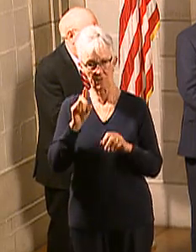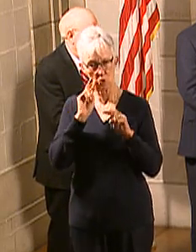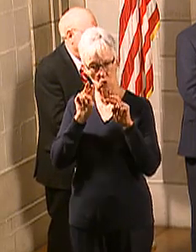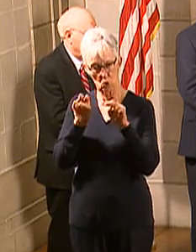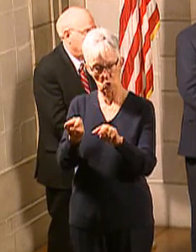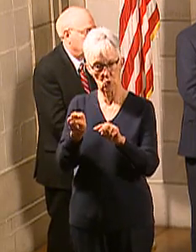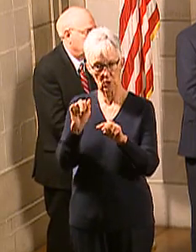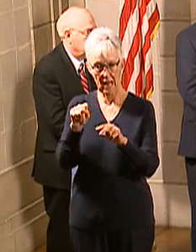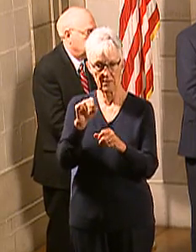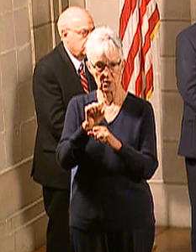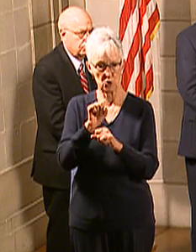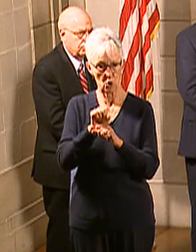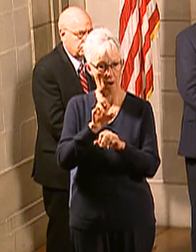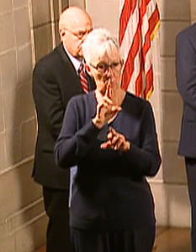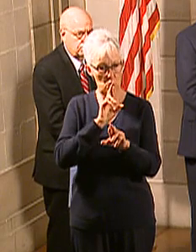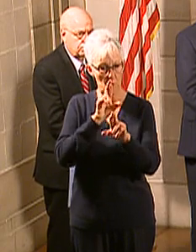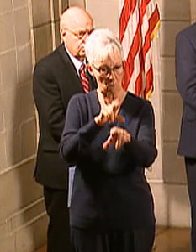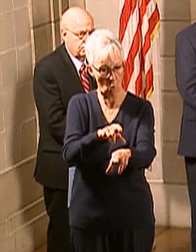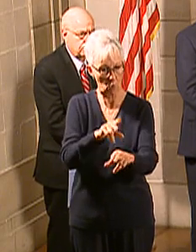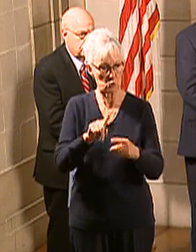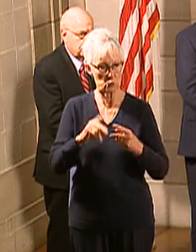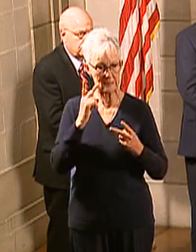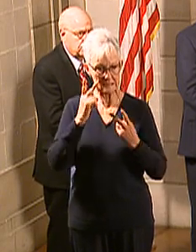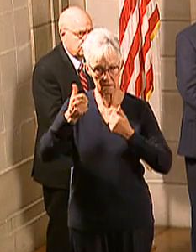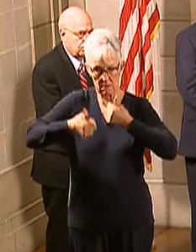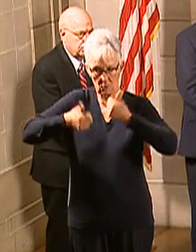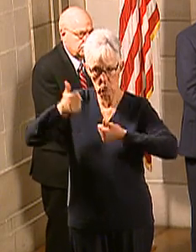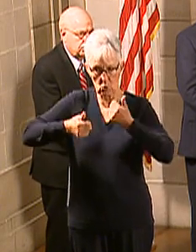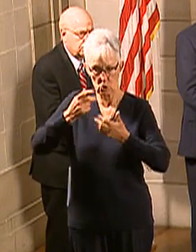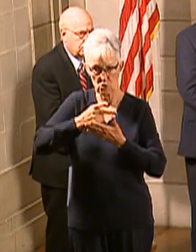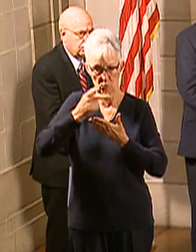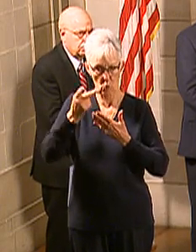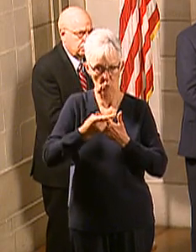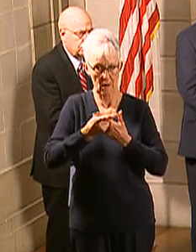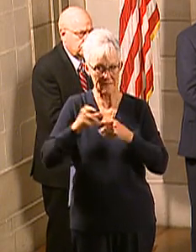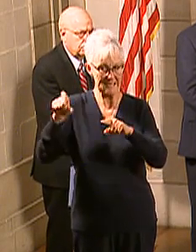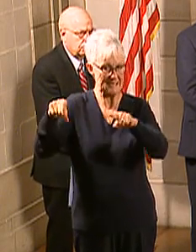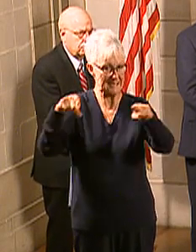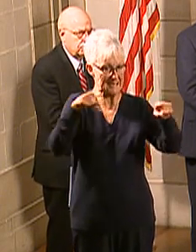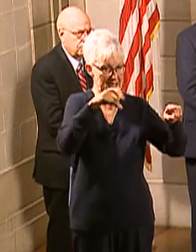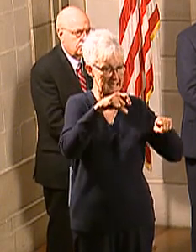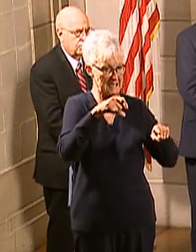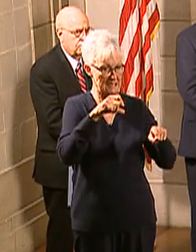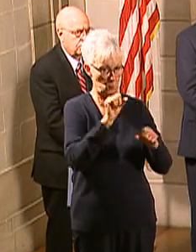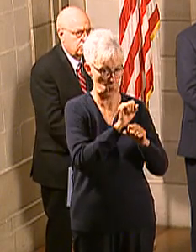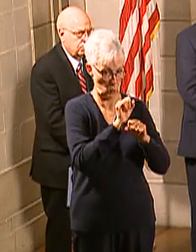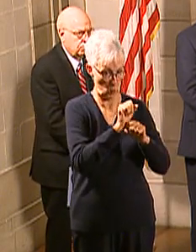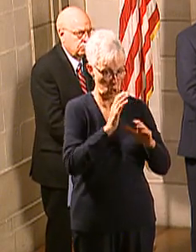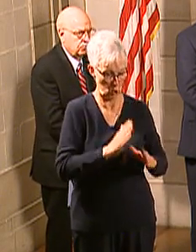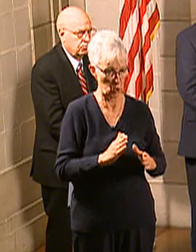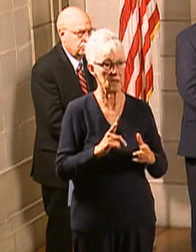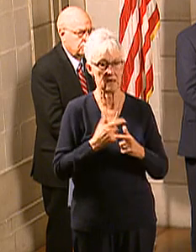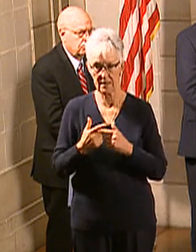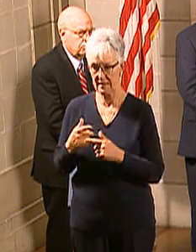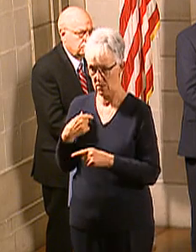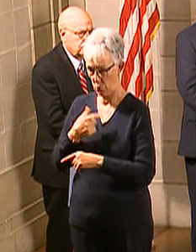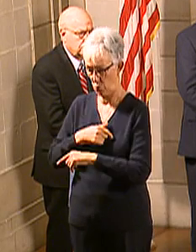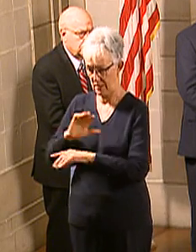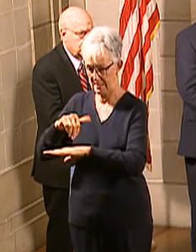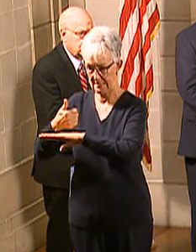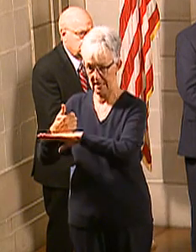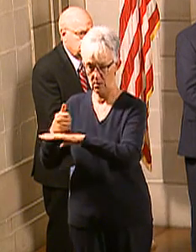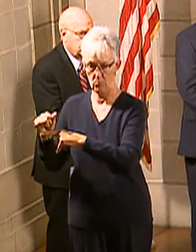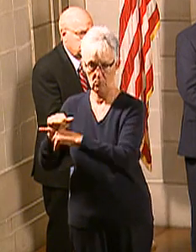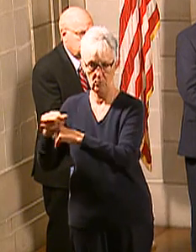jobs reports, which drives what programs we offer in school, and then aligning those programs to the local business needs